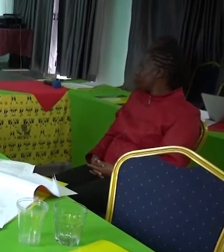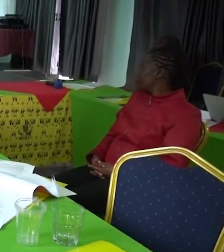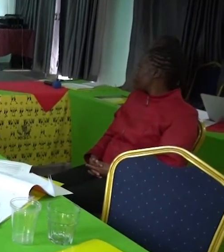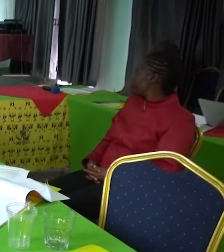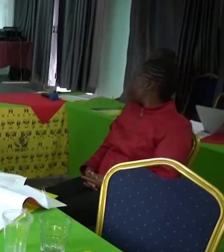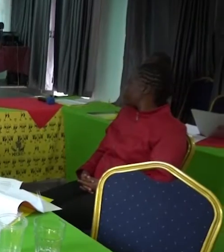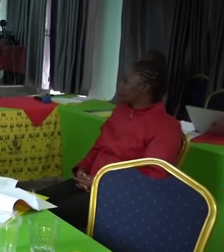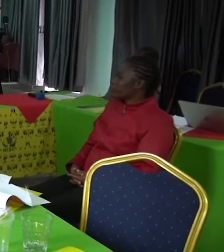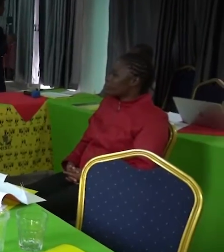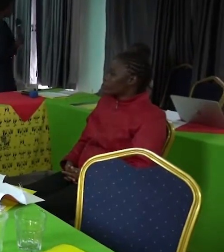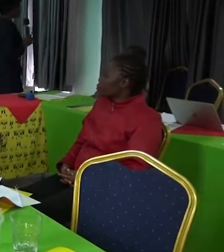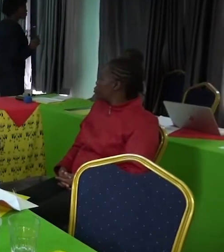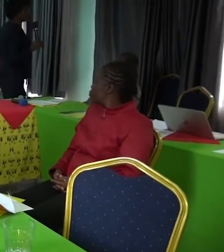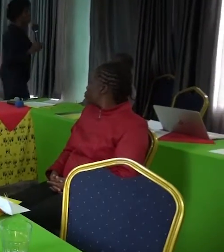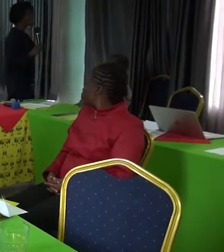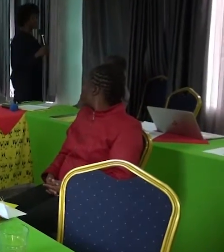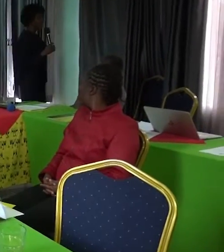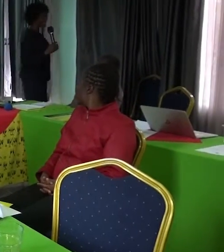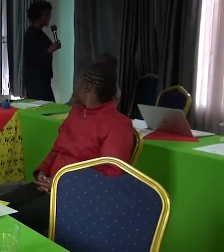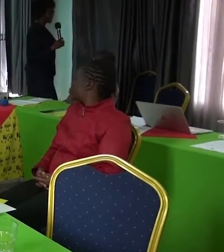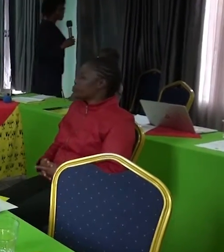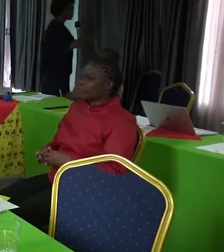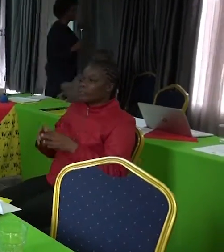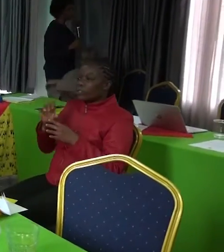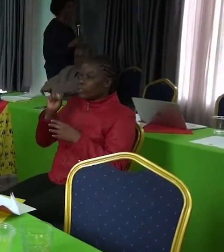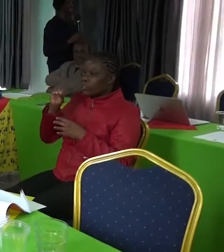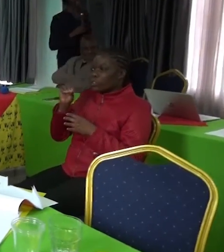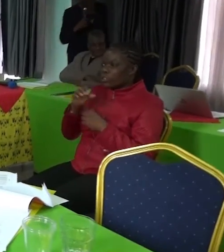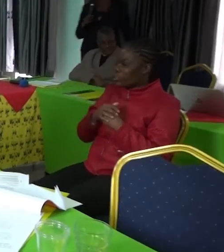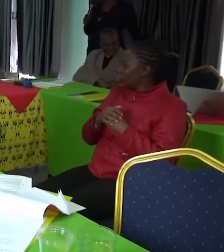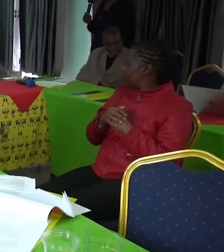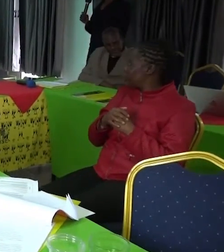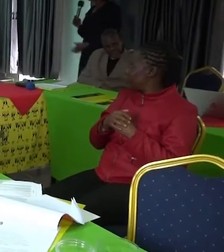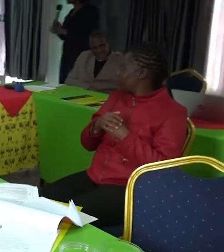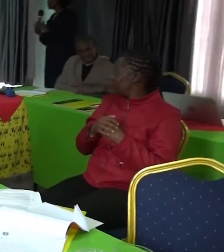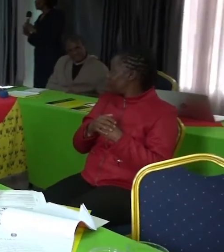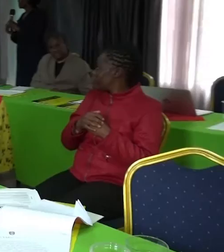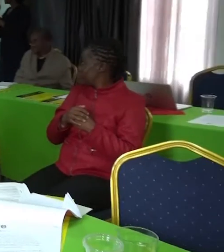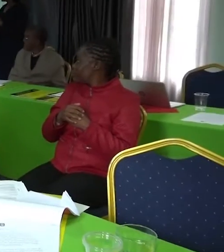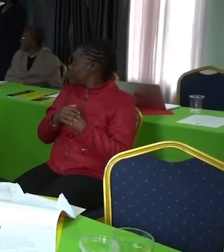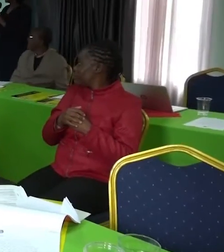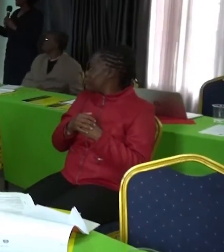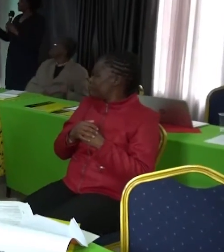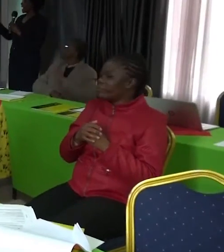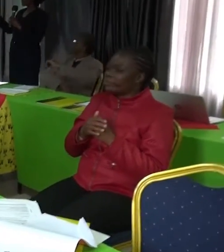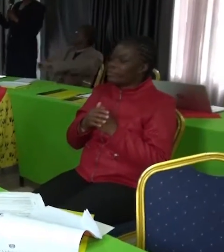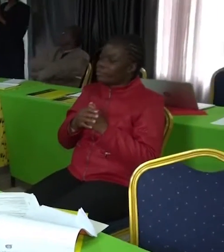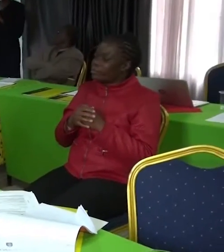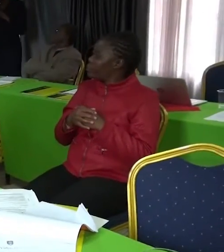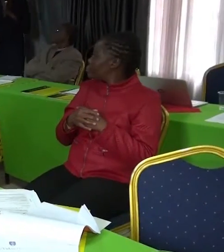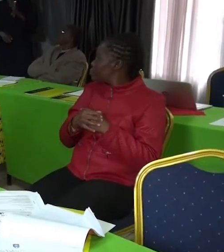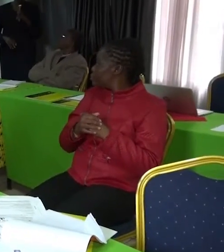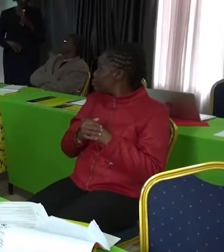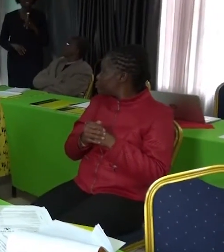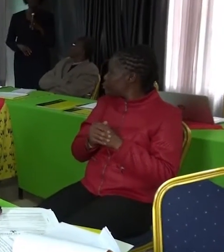Thank you. So, you know inclusivity. I hope you understand what has happened. So, this is a